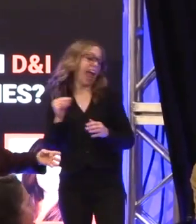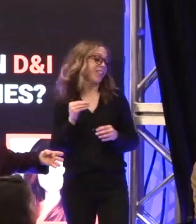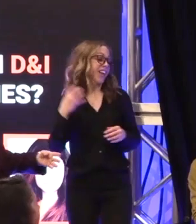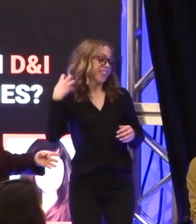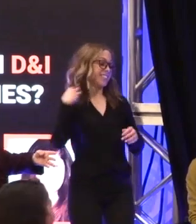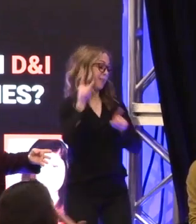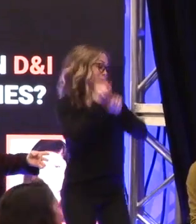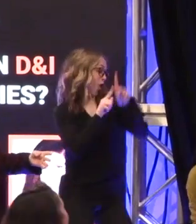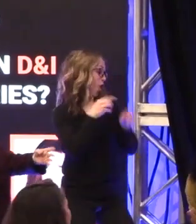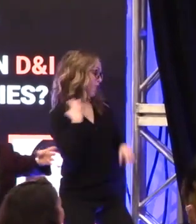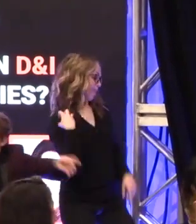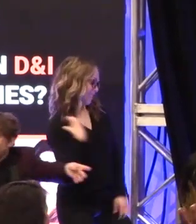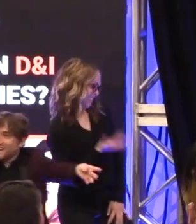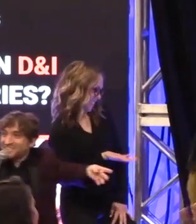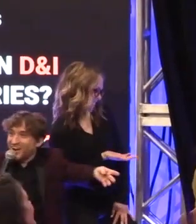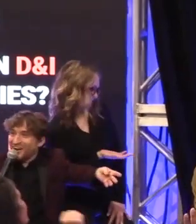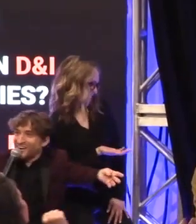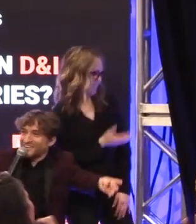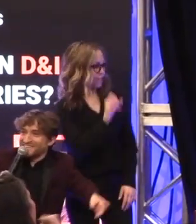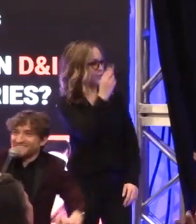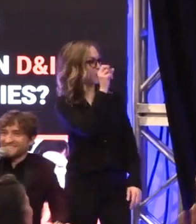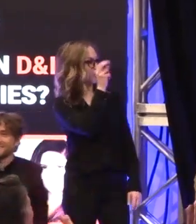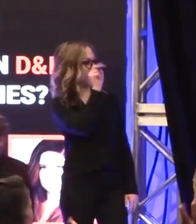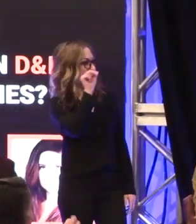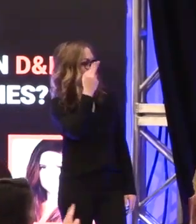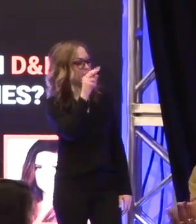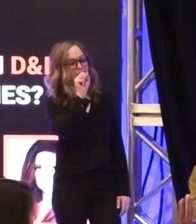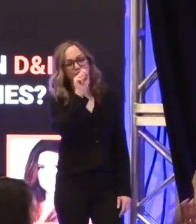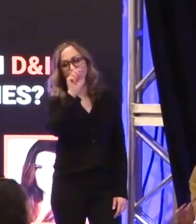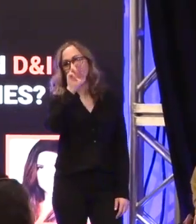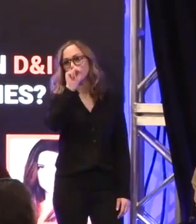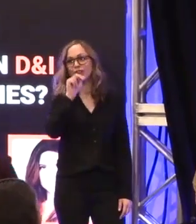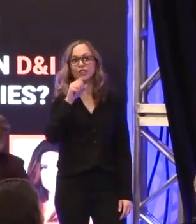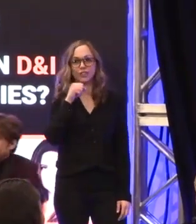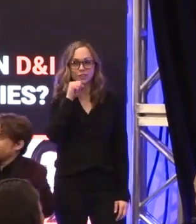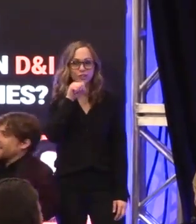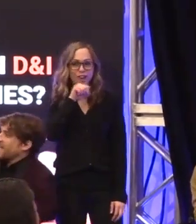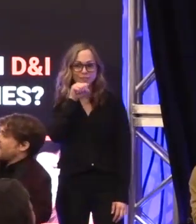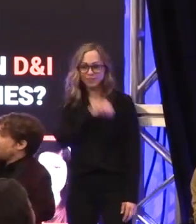captain? Shoshannah Stern!